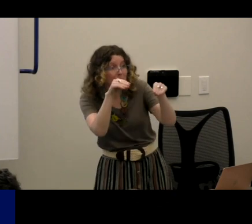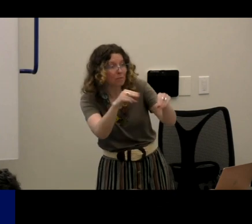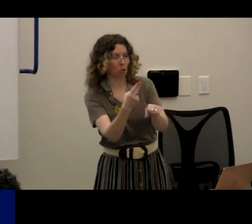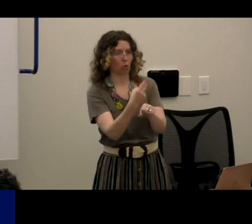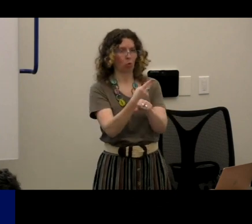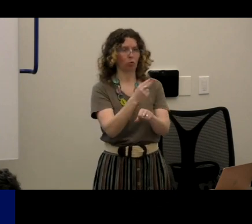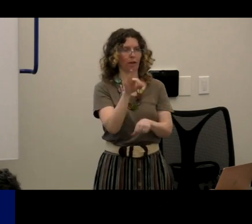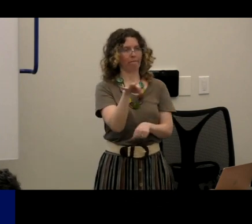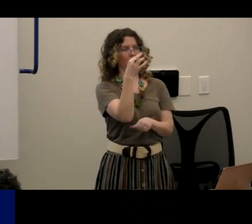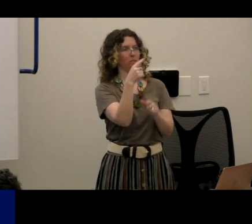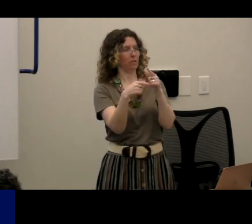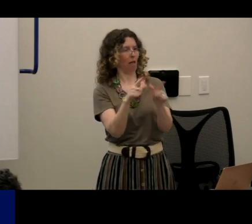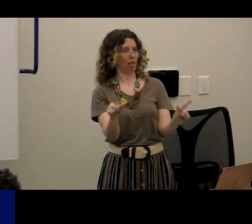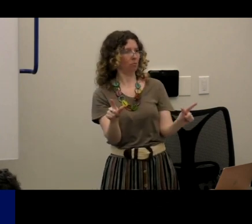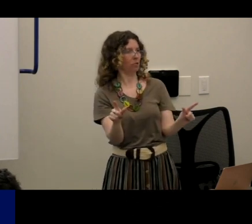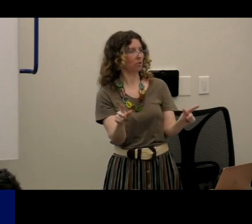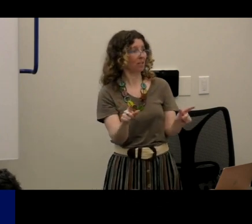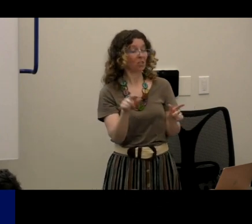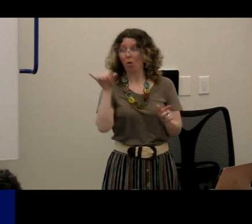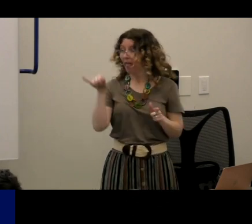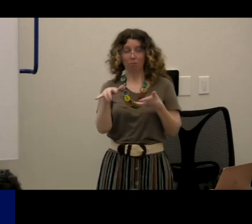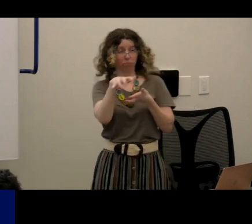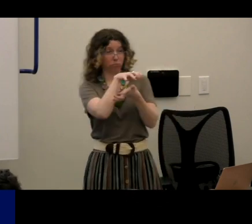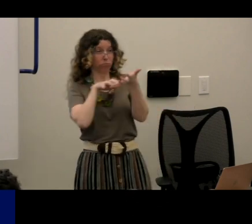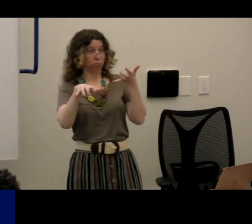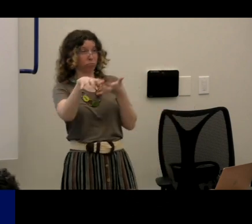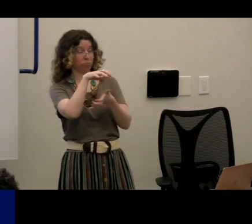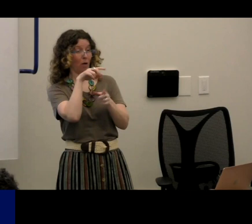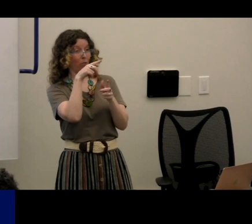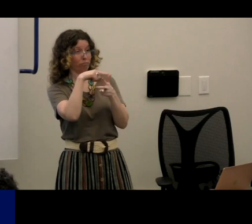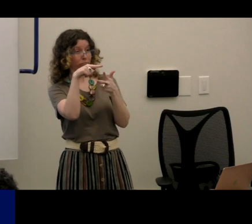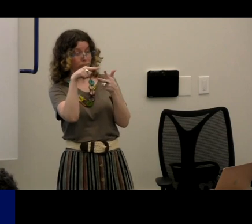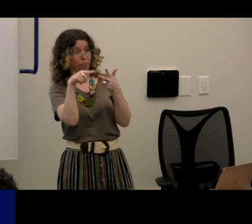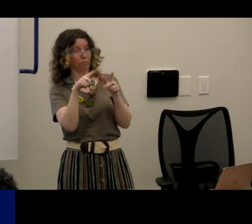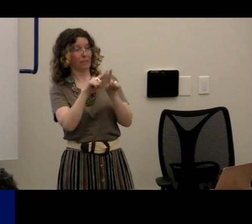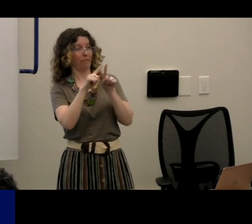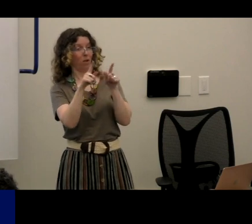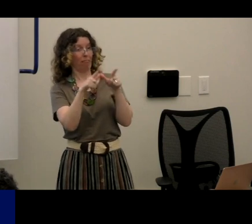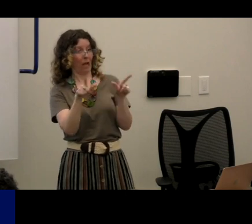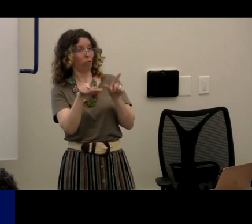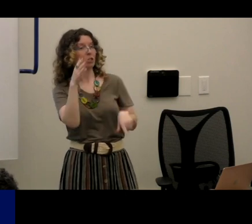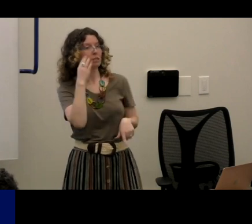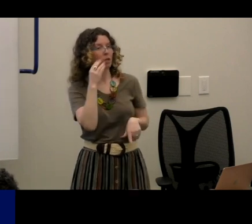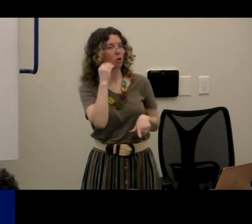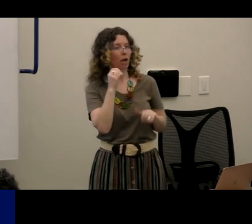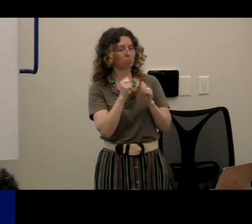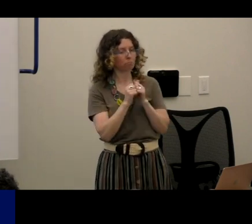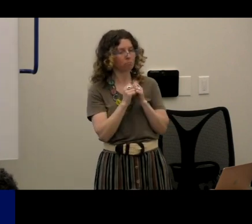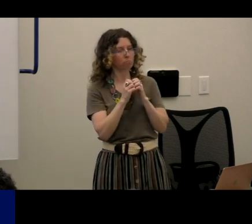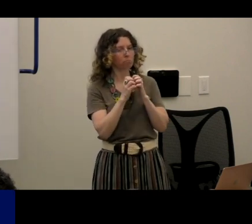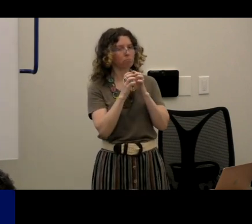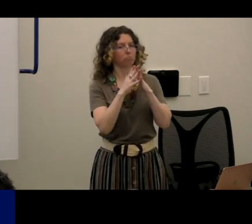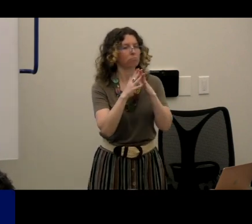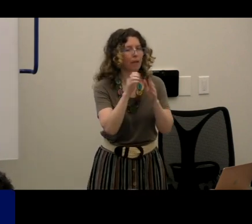here. And therefore, they used French Sign Language at that time. So a mixture of these different languages that I mentioned, the